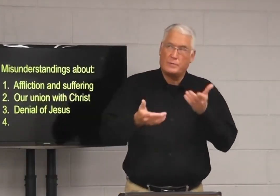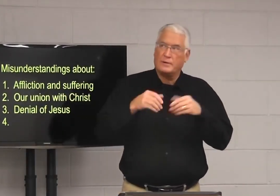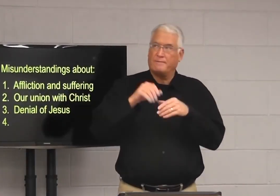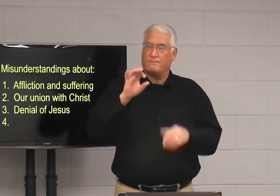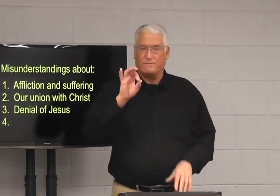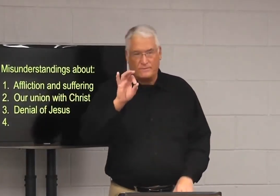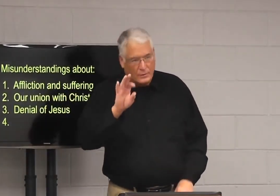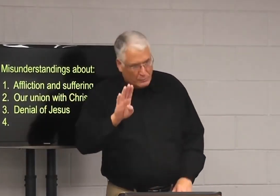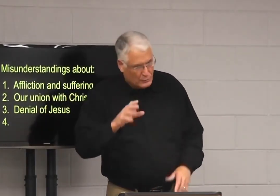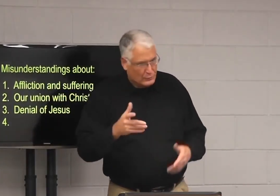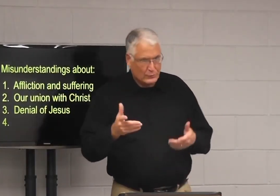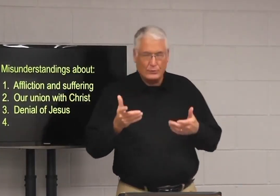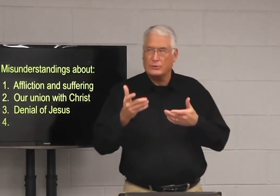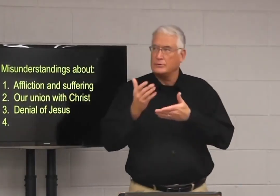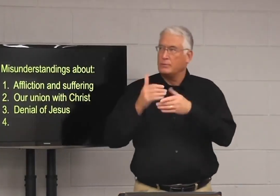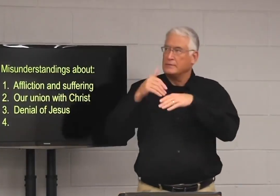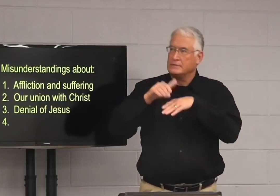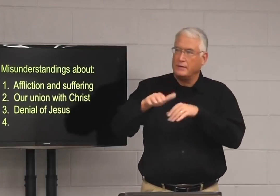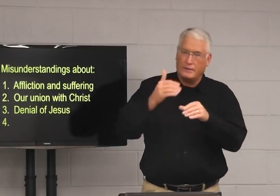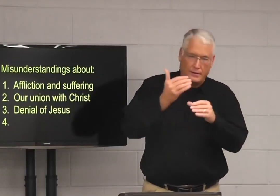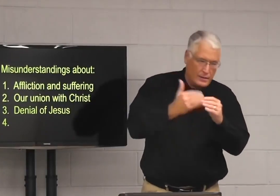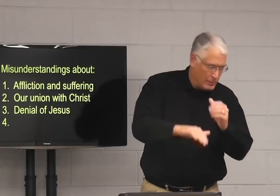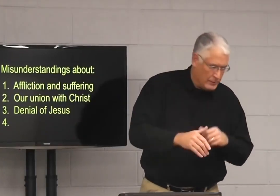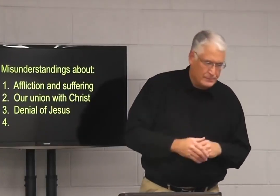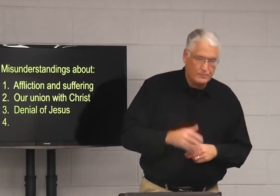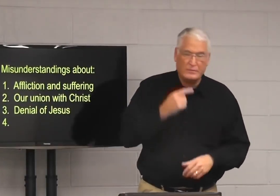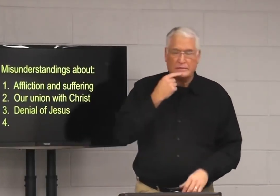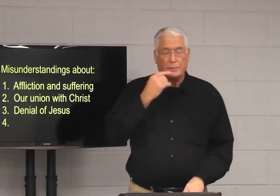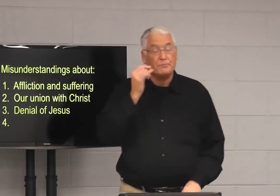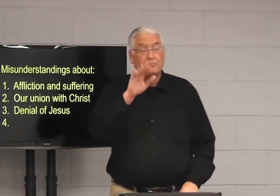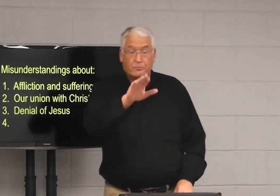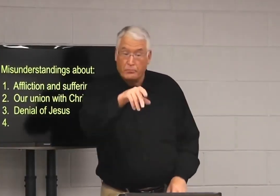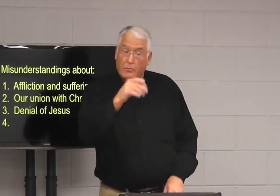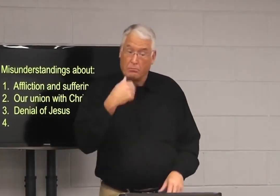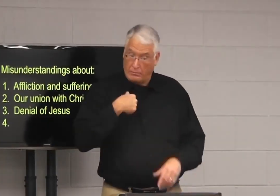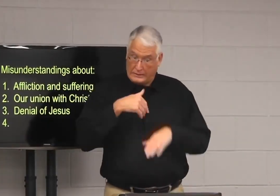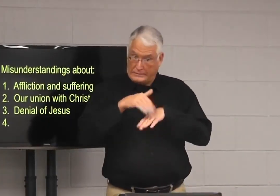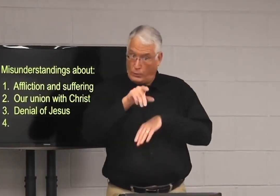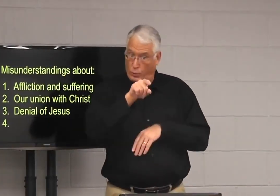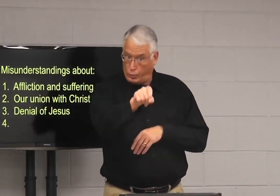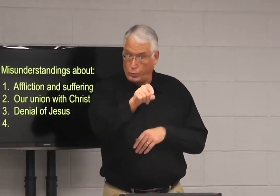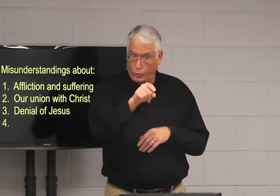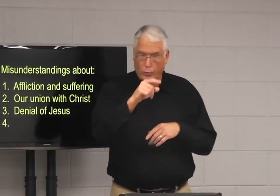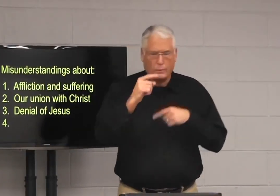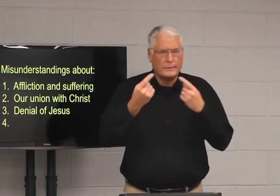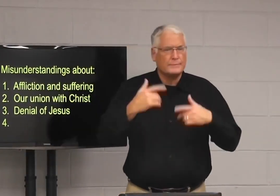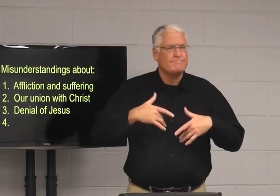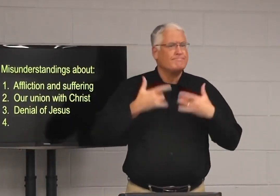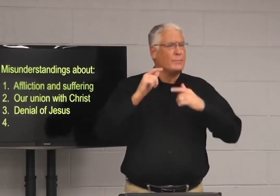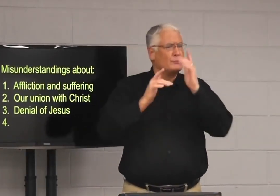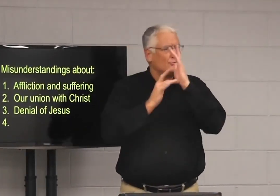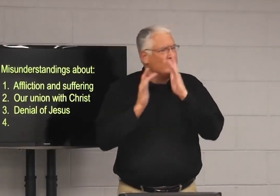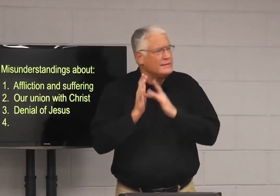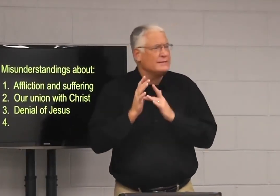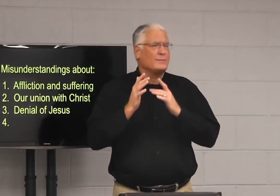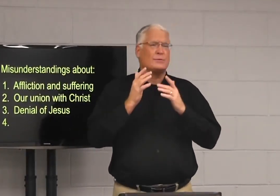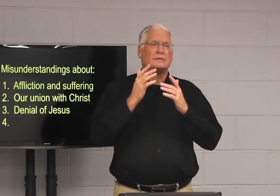Have you ever noticed in February somebody sent an email that said, or on Facebook sent an email, it